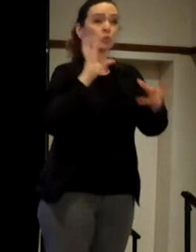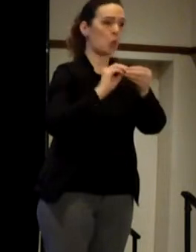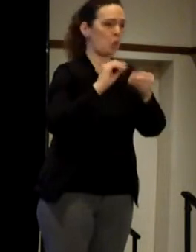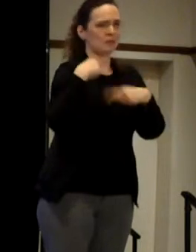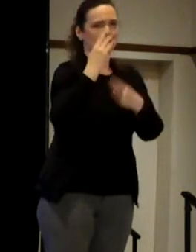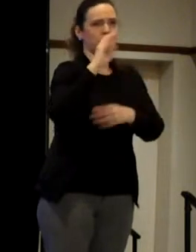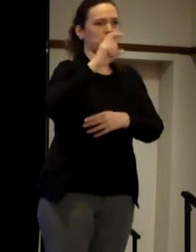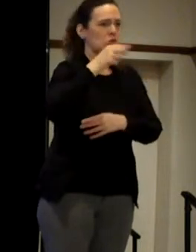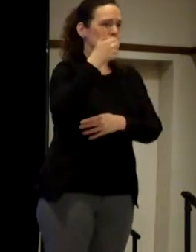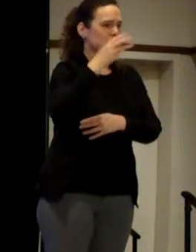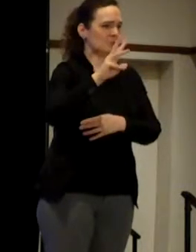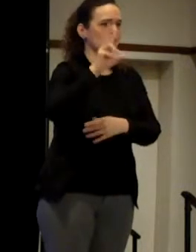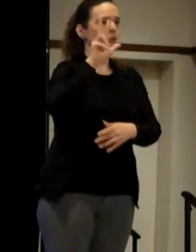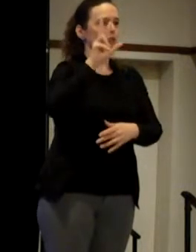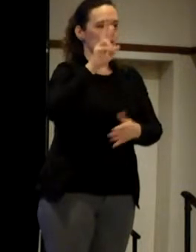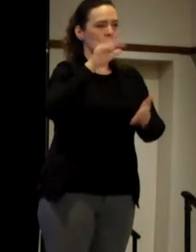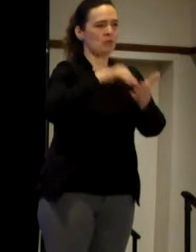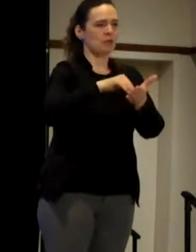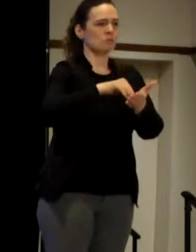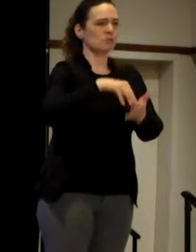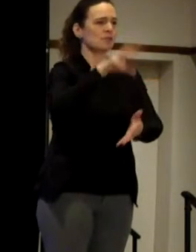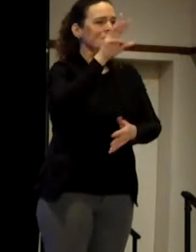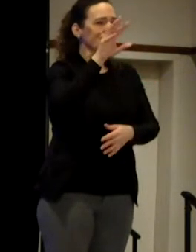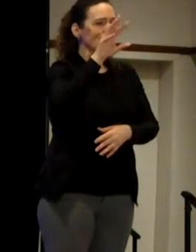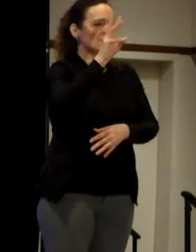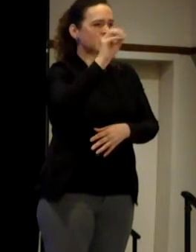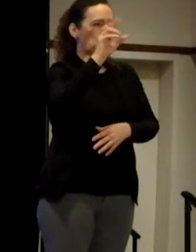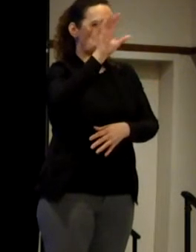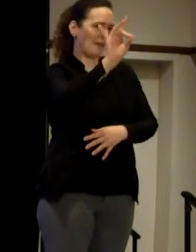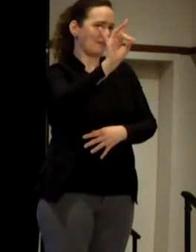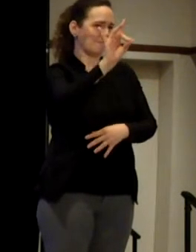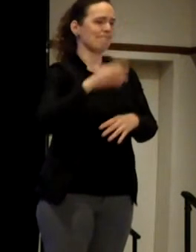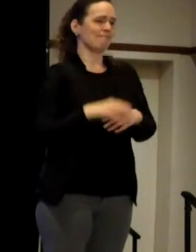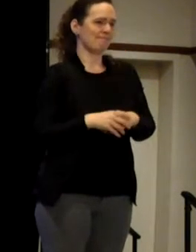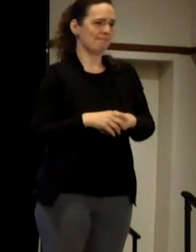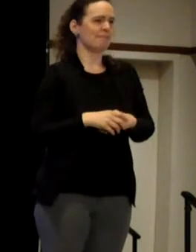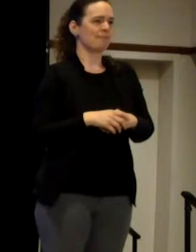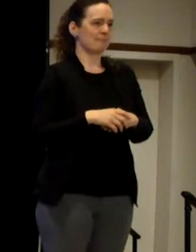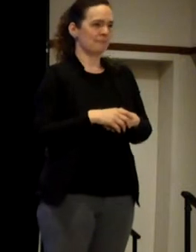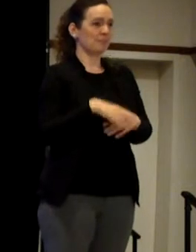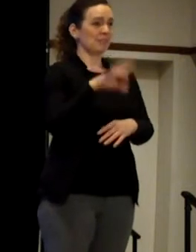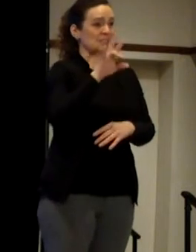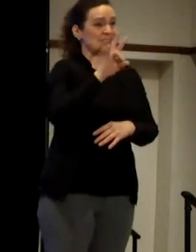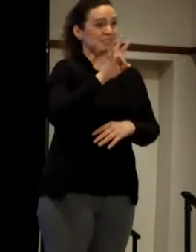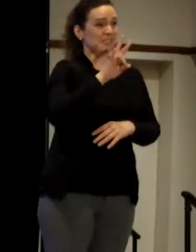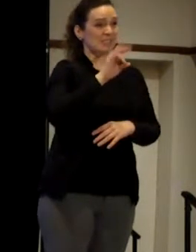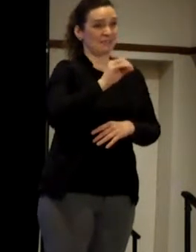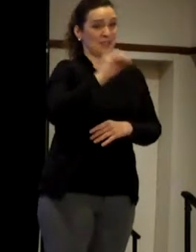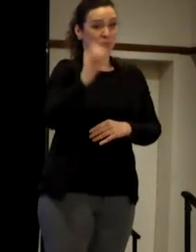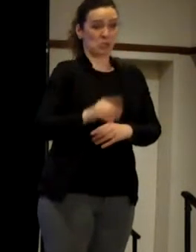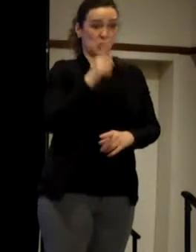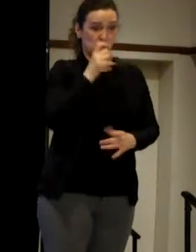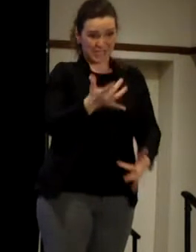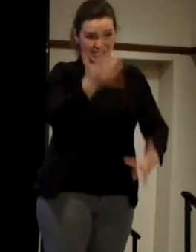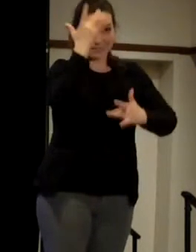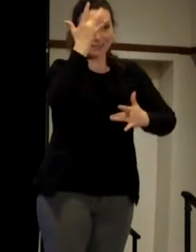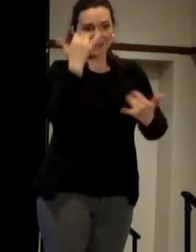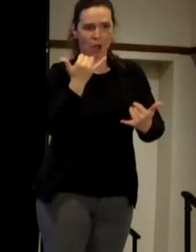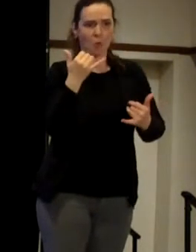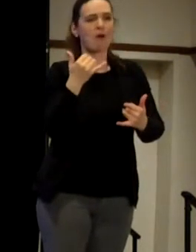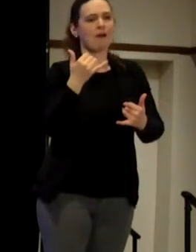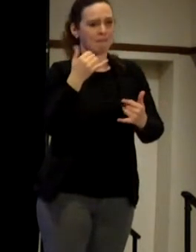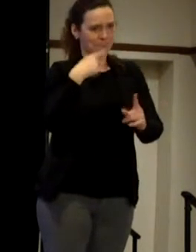70% of our cases are under the age of 40. So let's just use some common sense